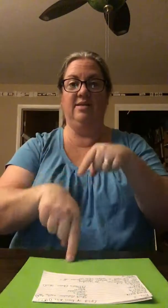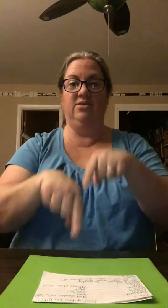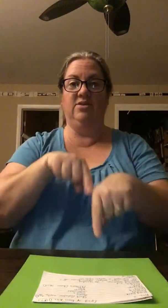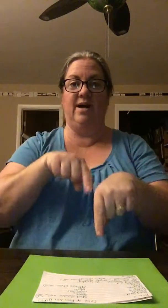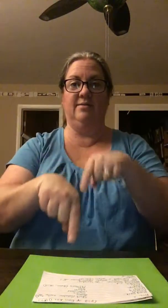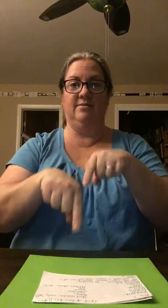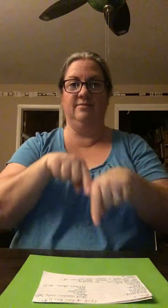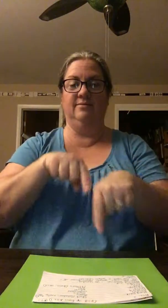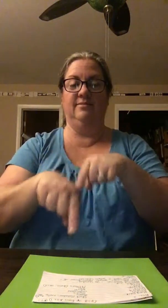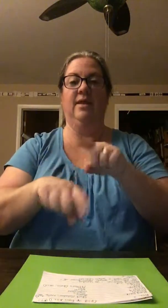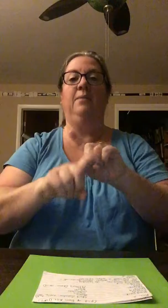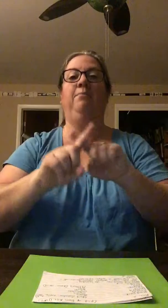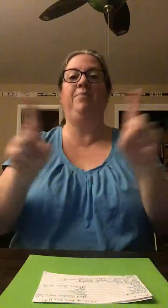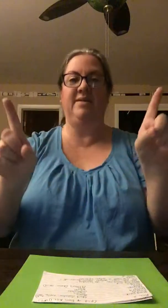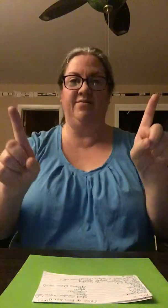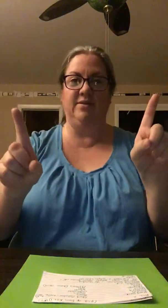are socks. Big difference.